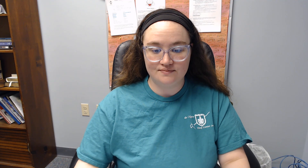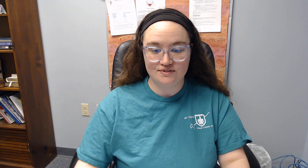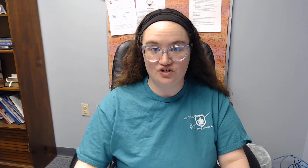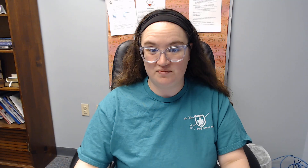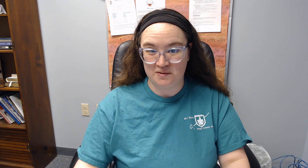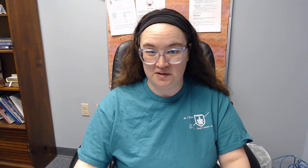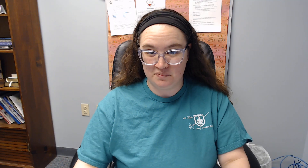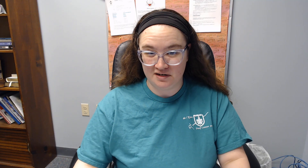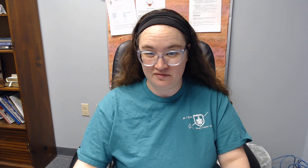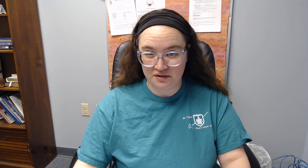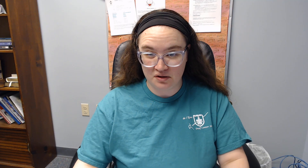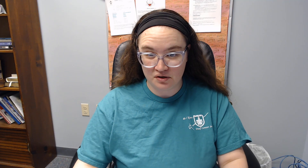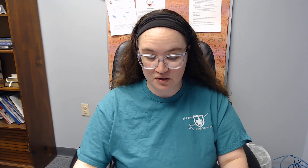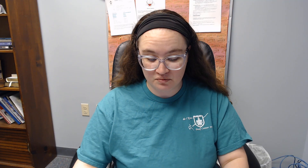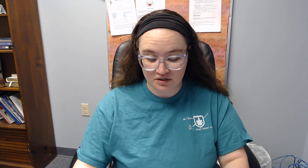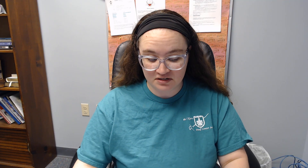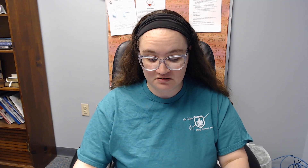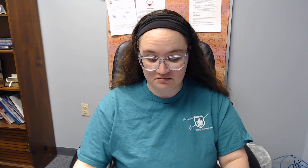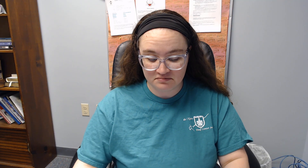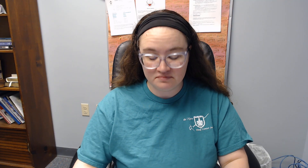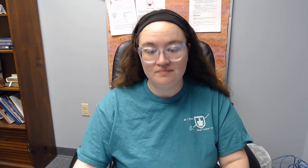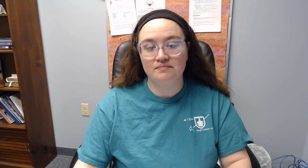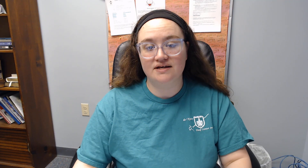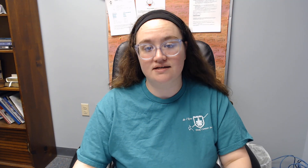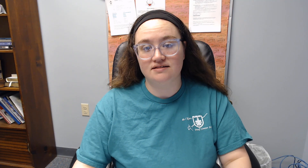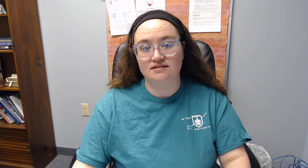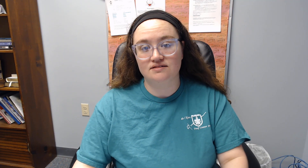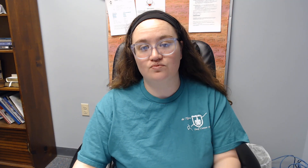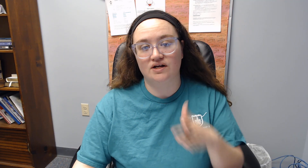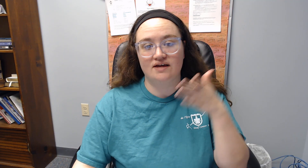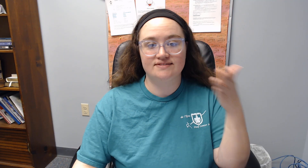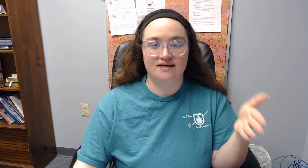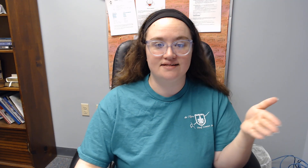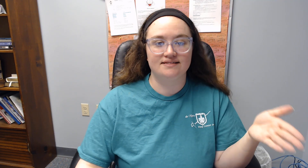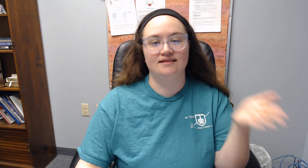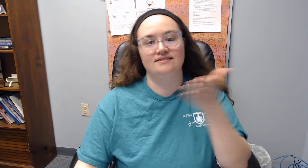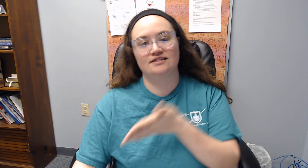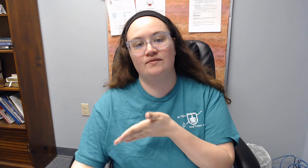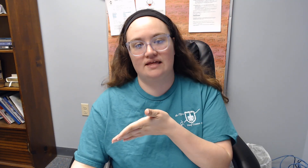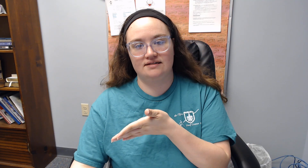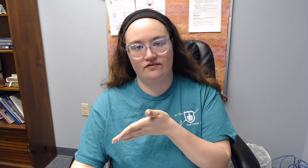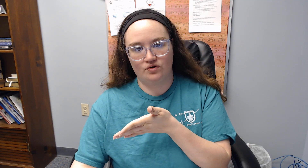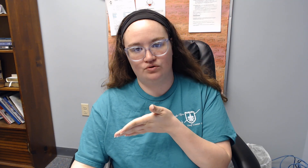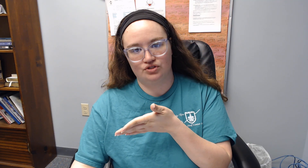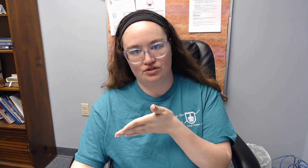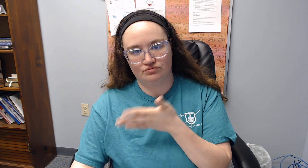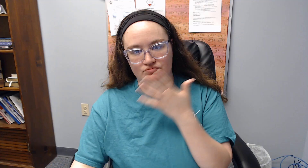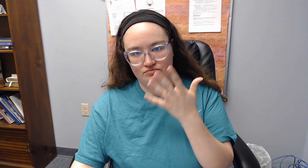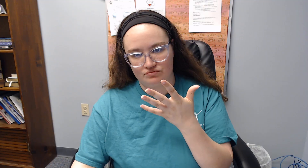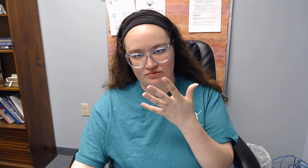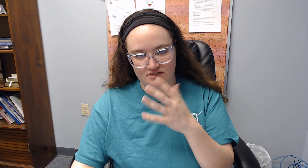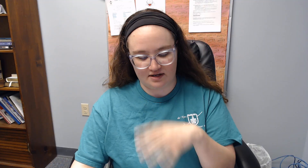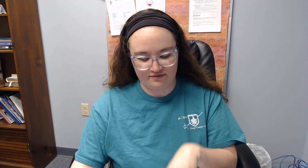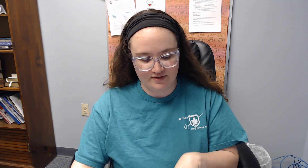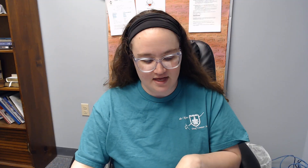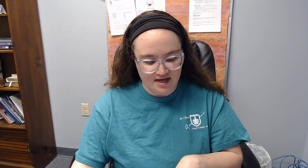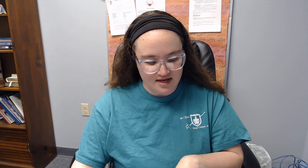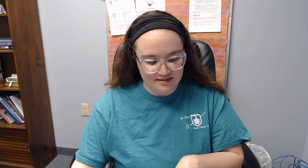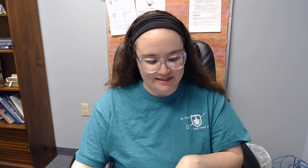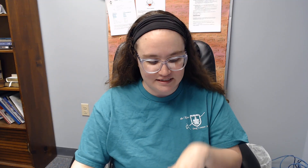So it might be a bit of a longer one because we're going to have signs and then some of that deaf culture stuff. This